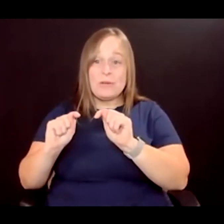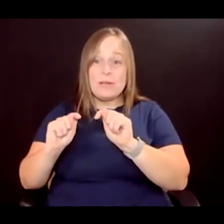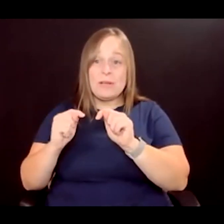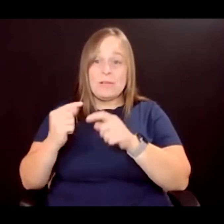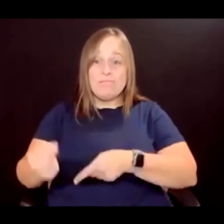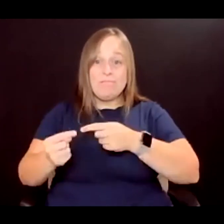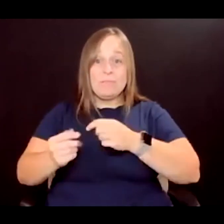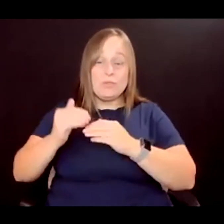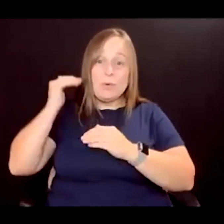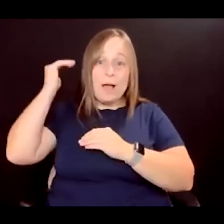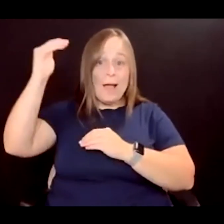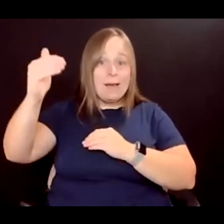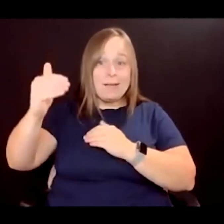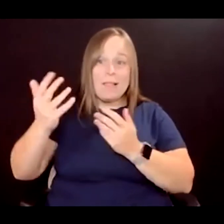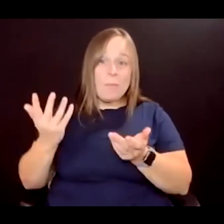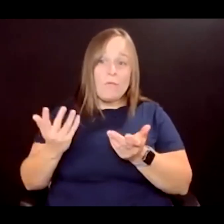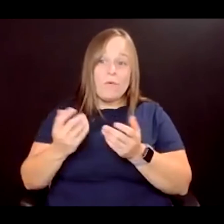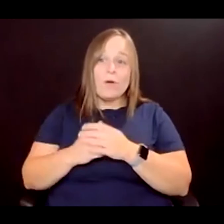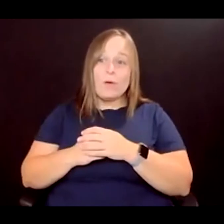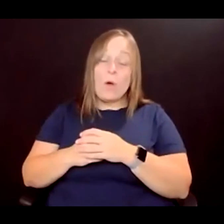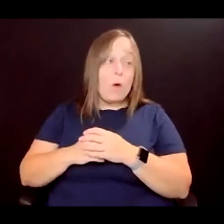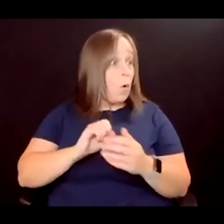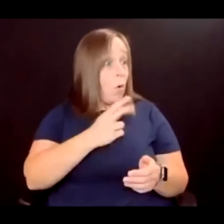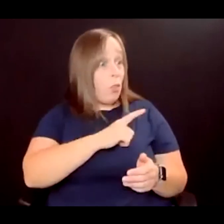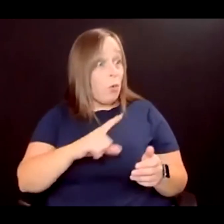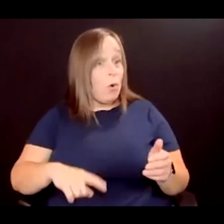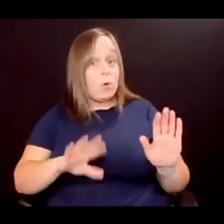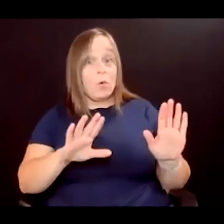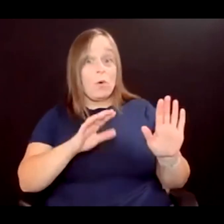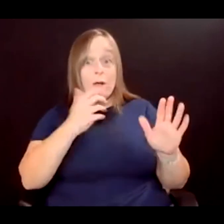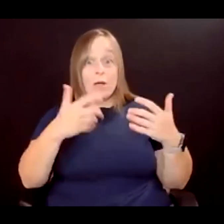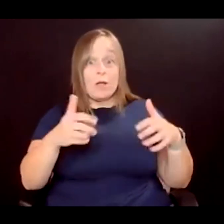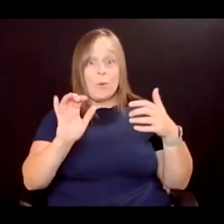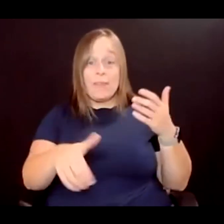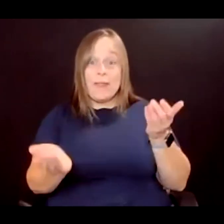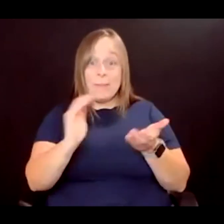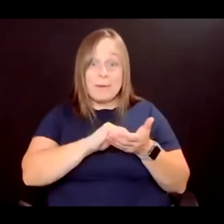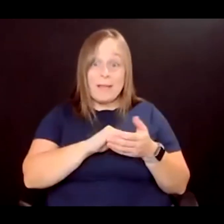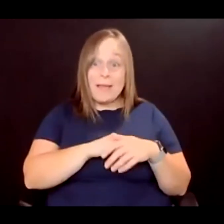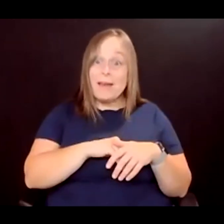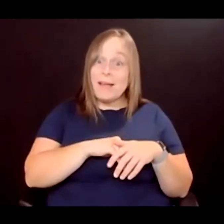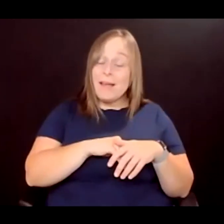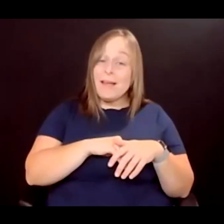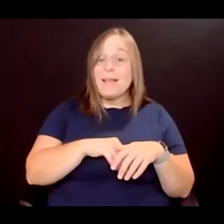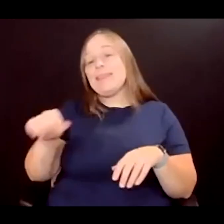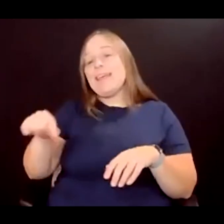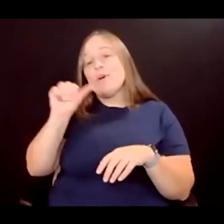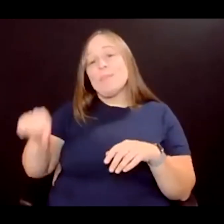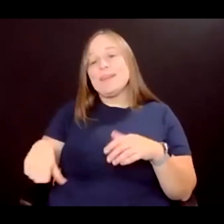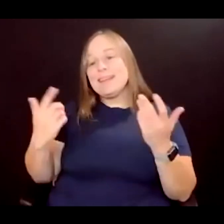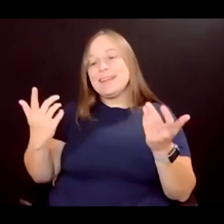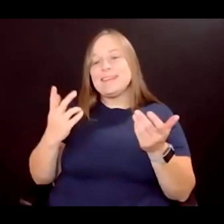It's great. Unfortunately, it happens, especially when there's a lot of snow because they're under time. It's pressure,